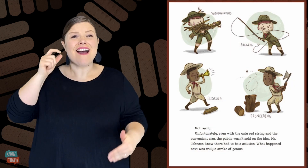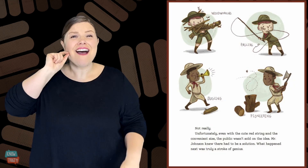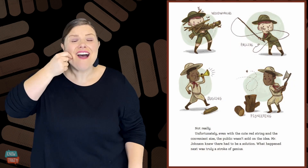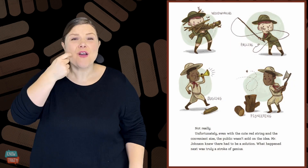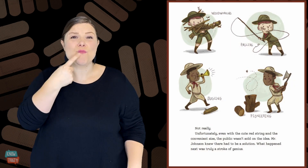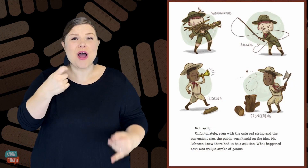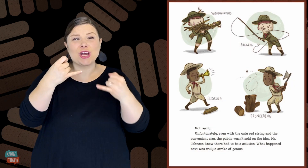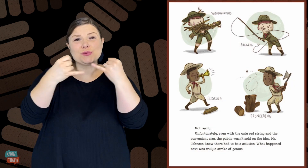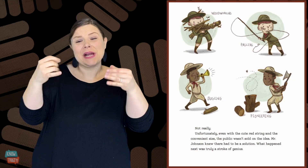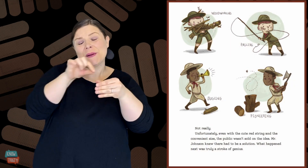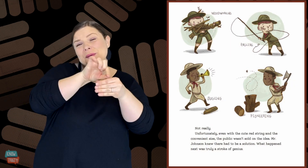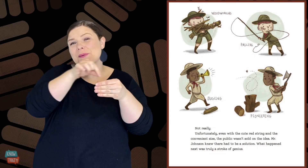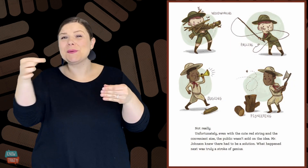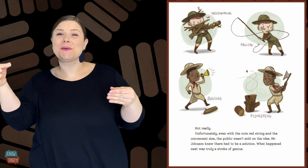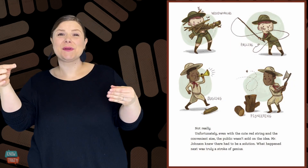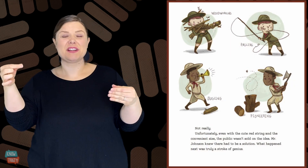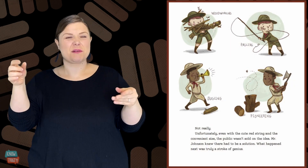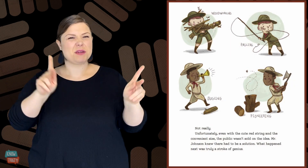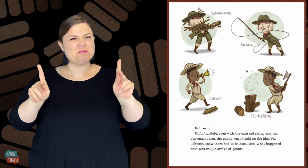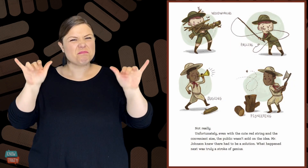the public wasn't sold on the idea.